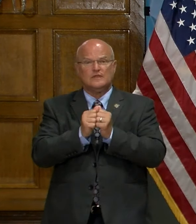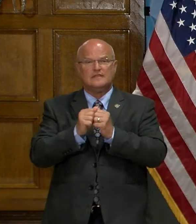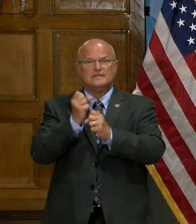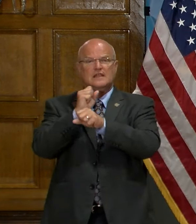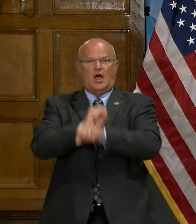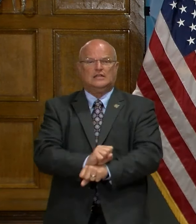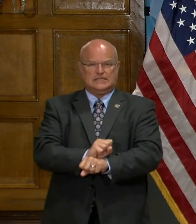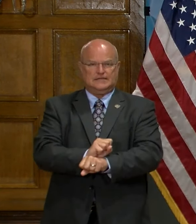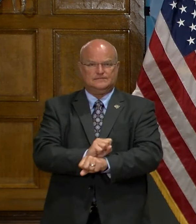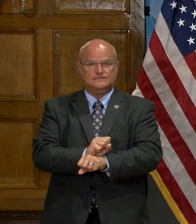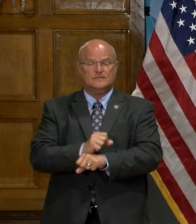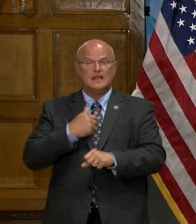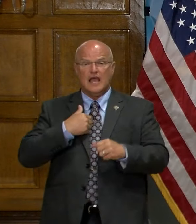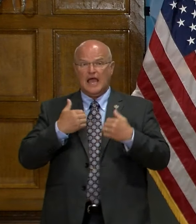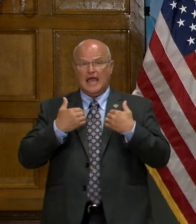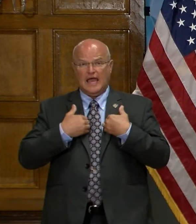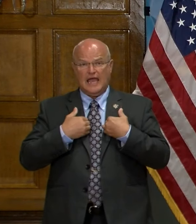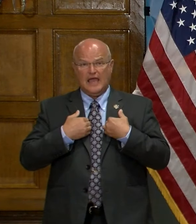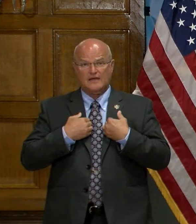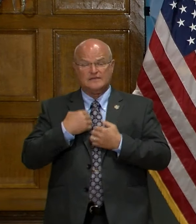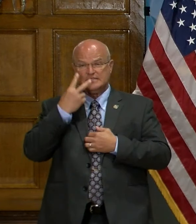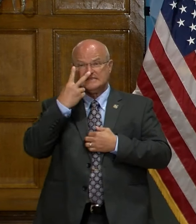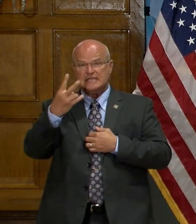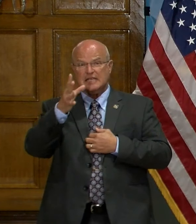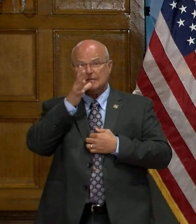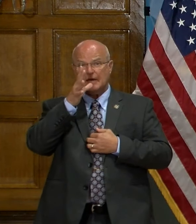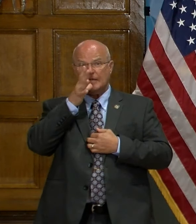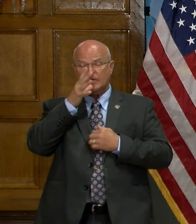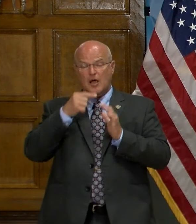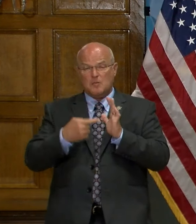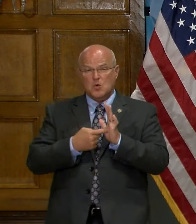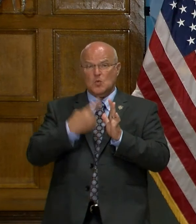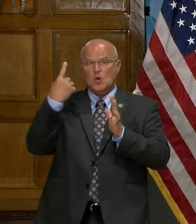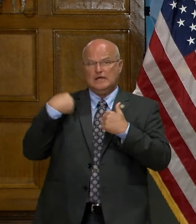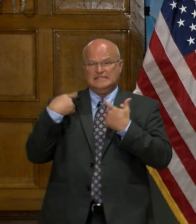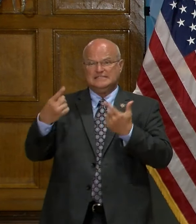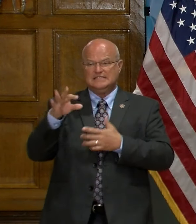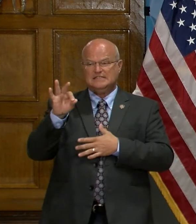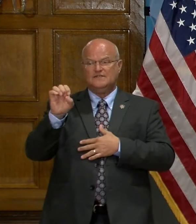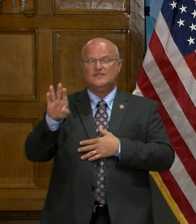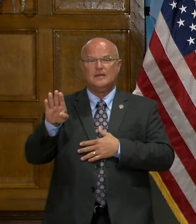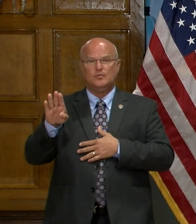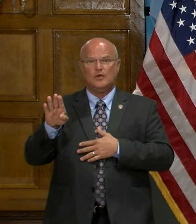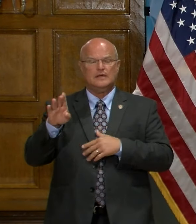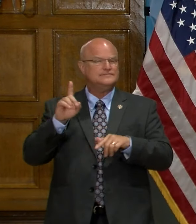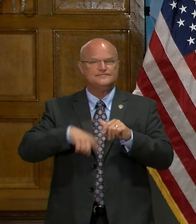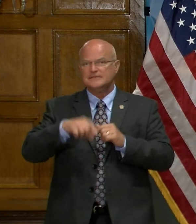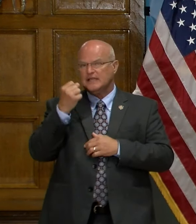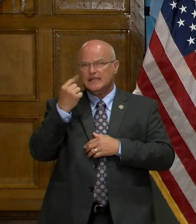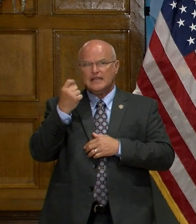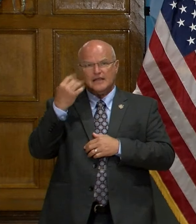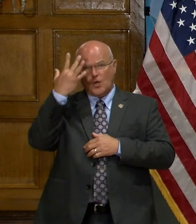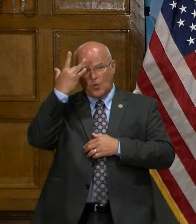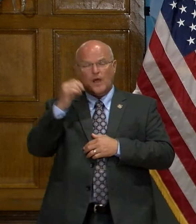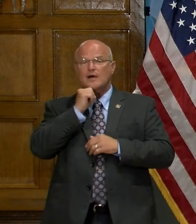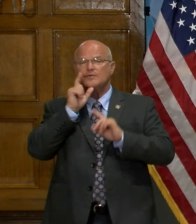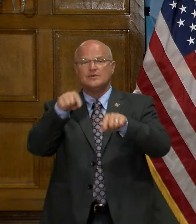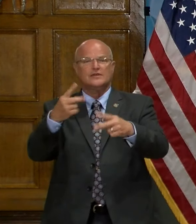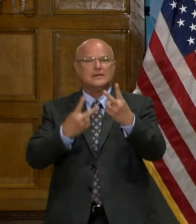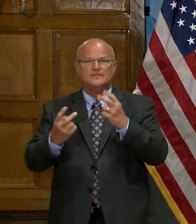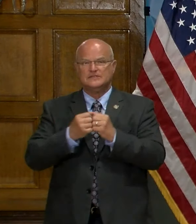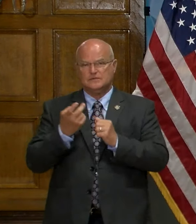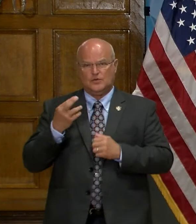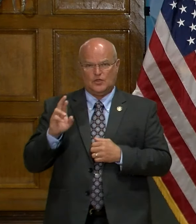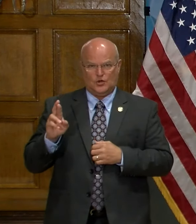lockdown. I have only seen my mom once since February. She can't understand why we don't come to see